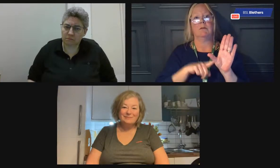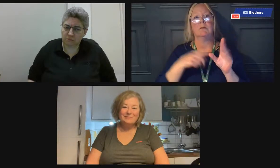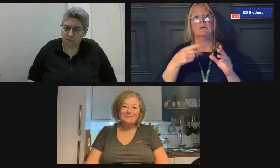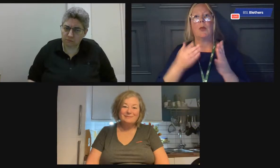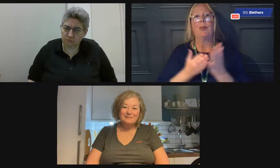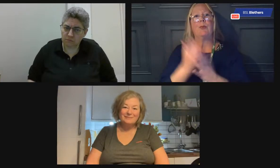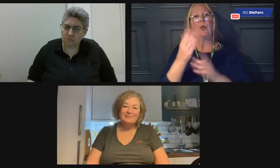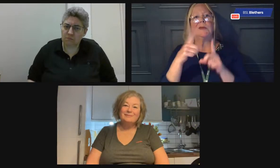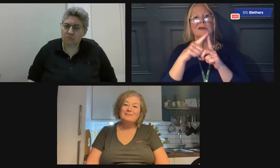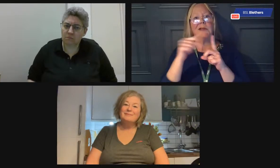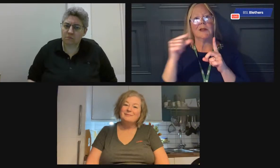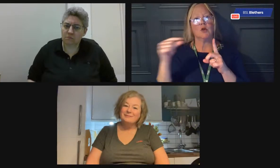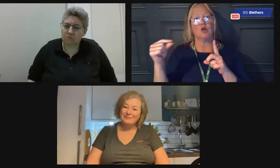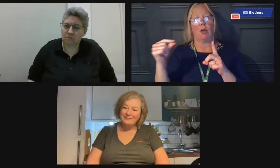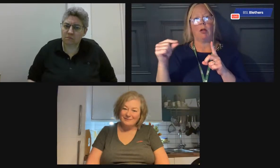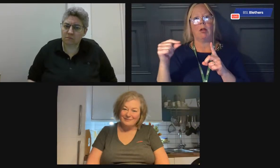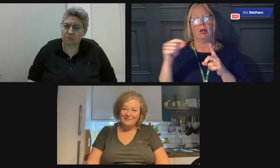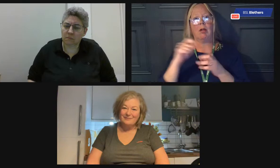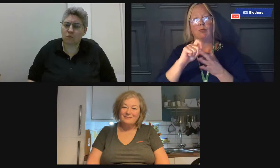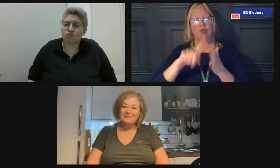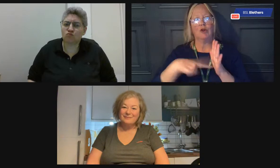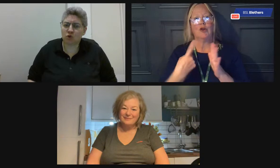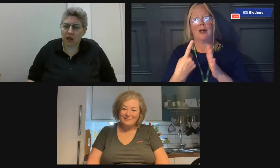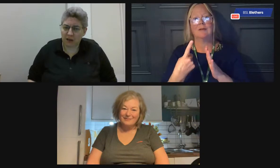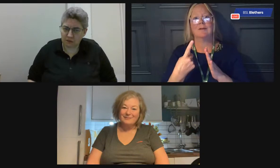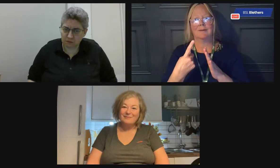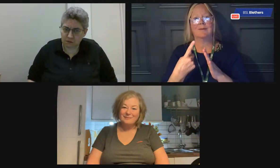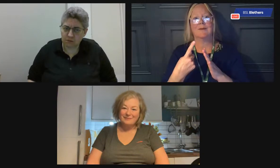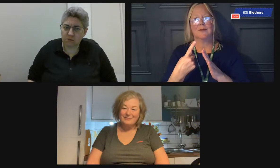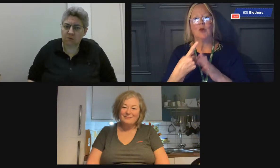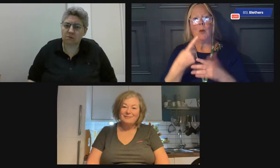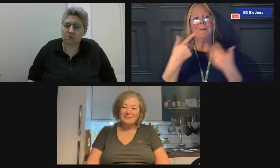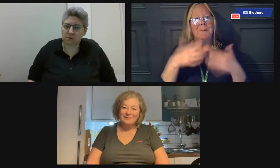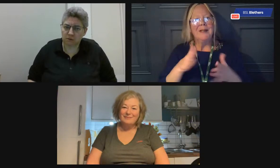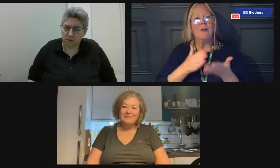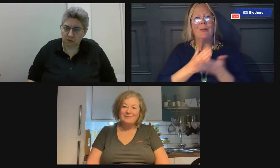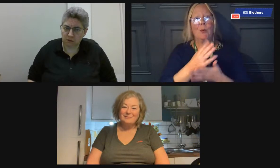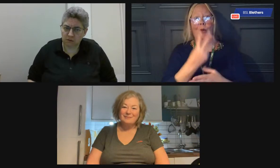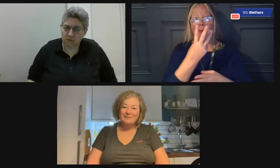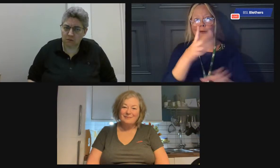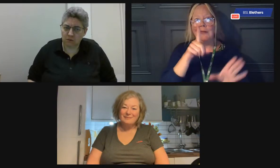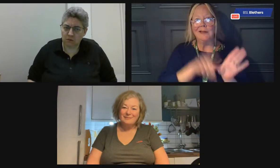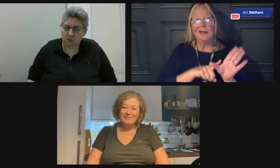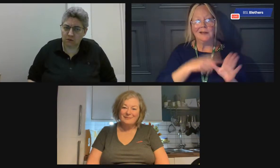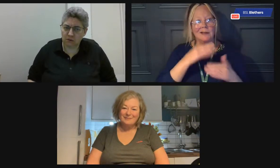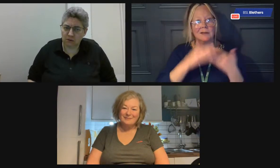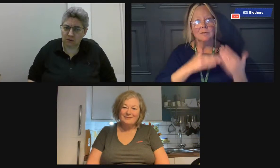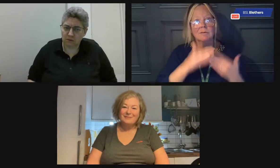project which we established last year, which is a digital project,